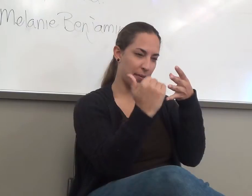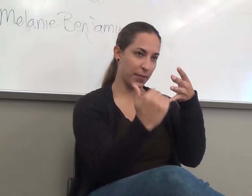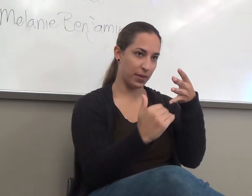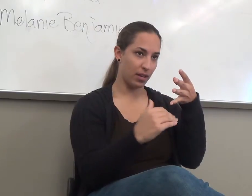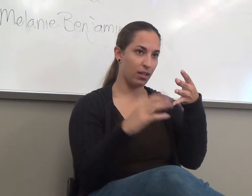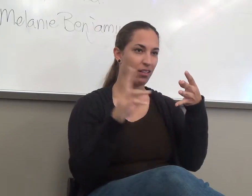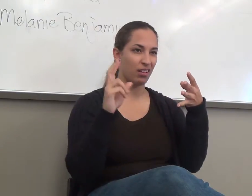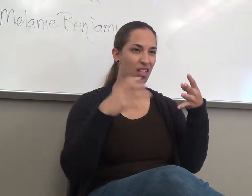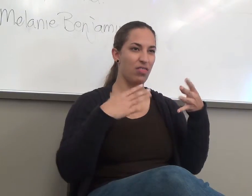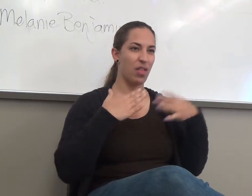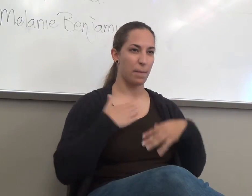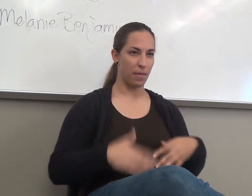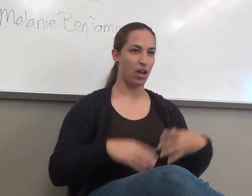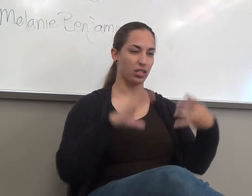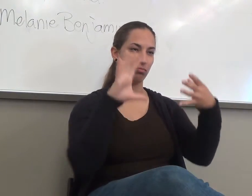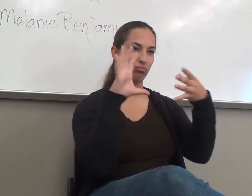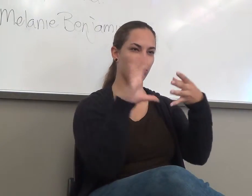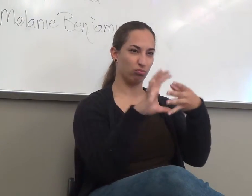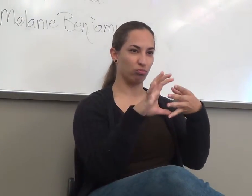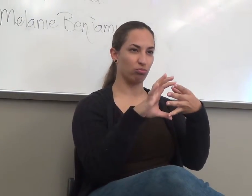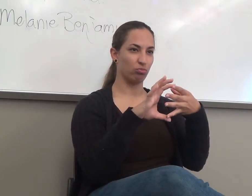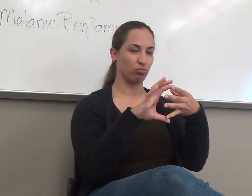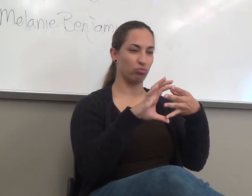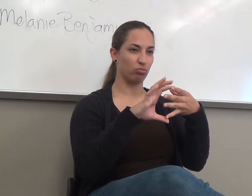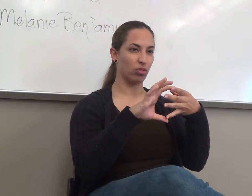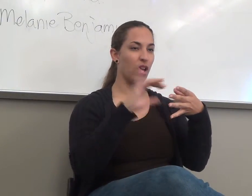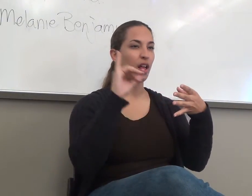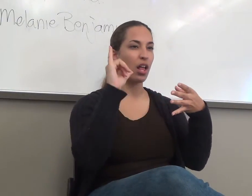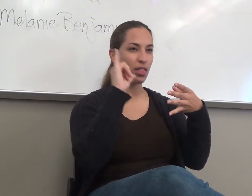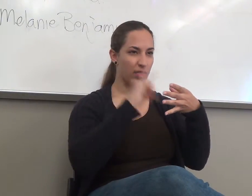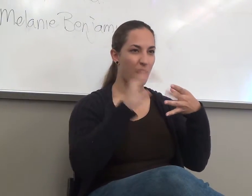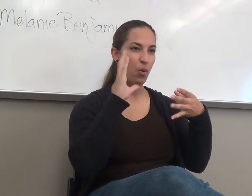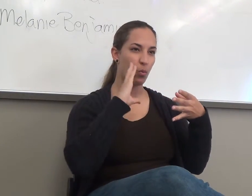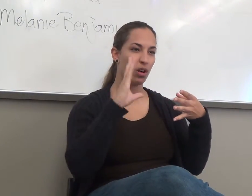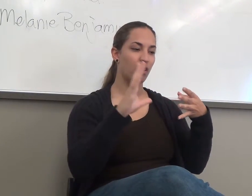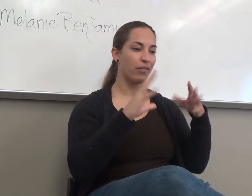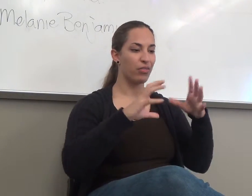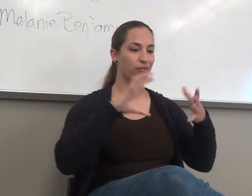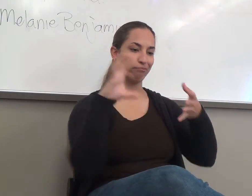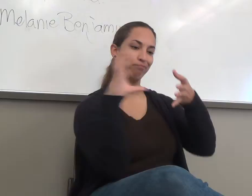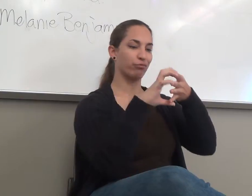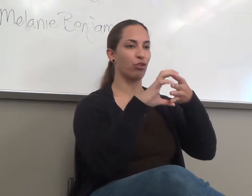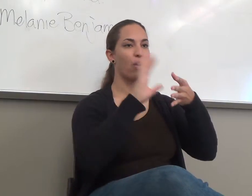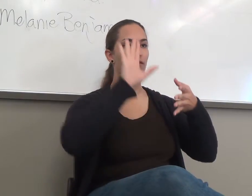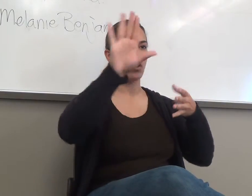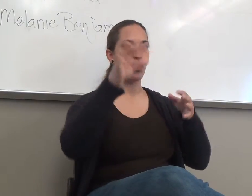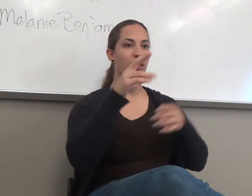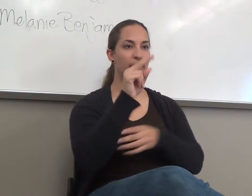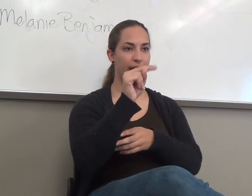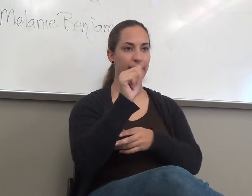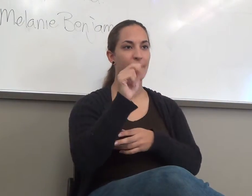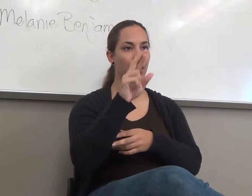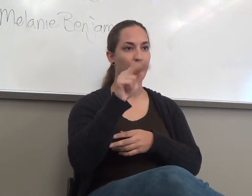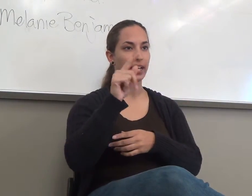And that's basically going to be the bulk of your narration paragraph. Does each one of